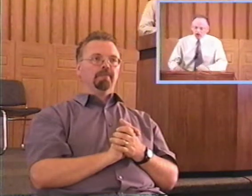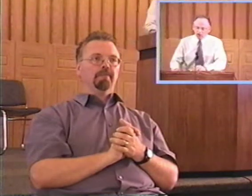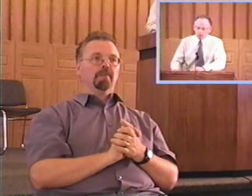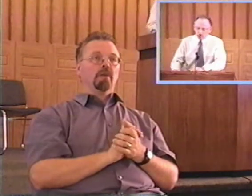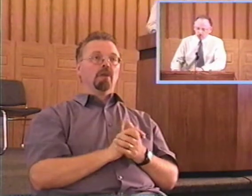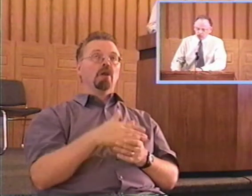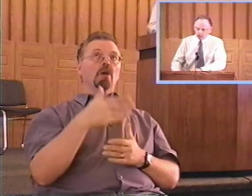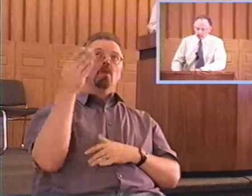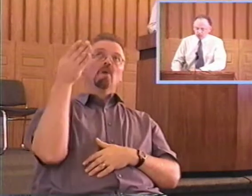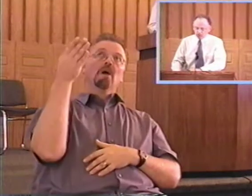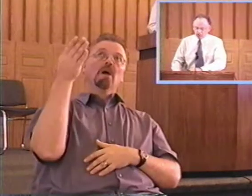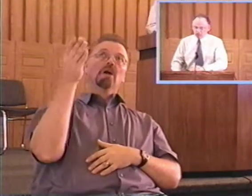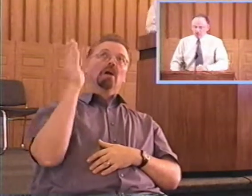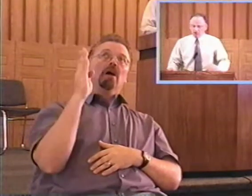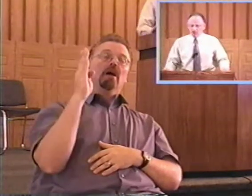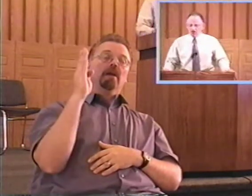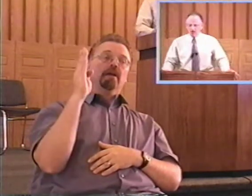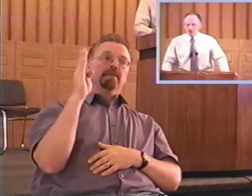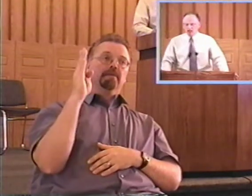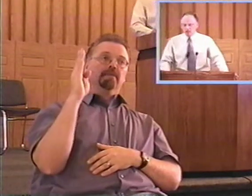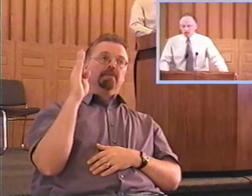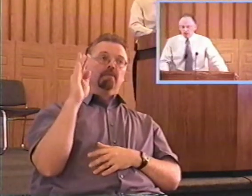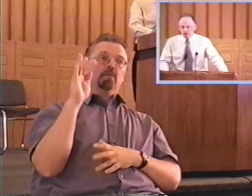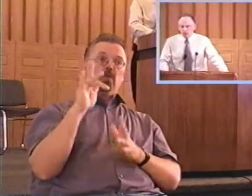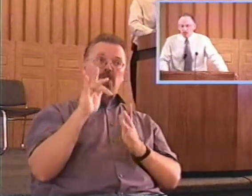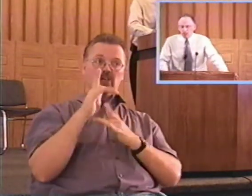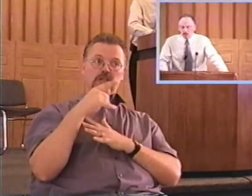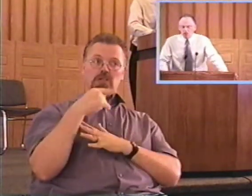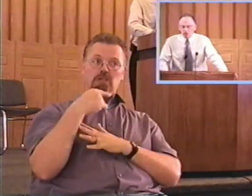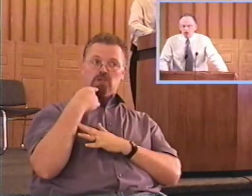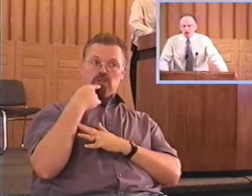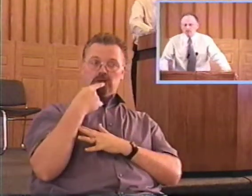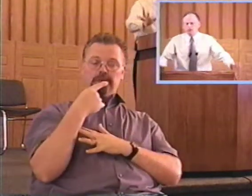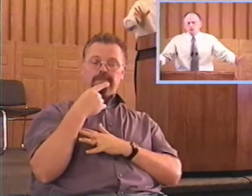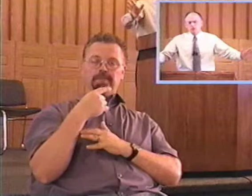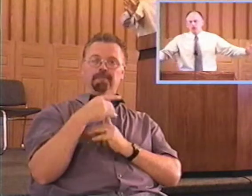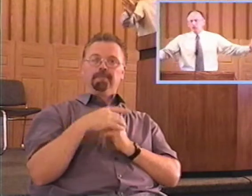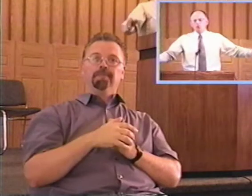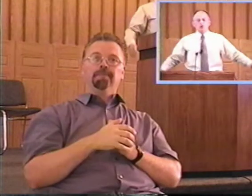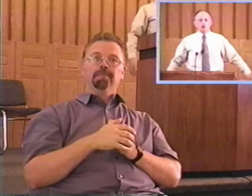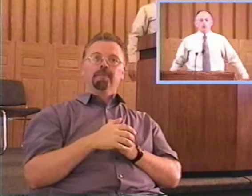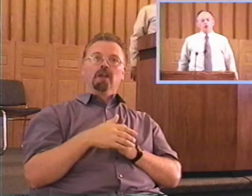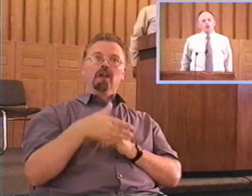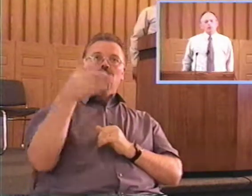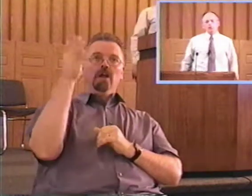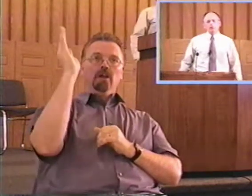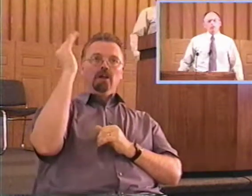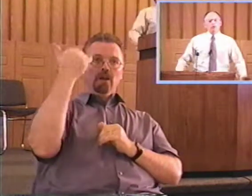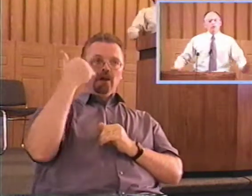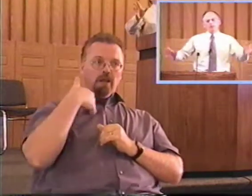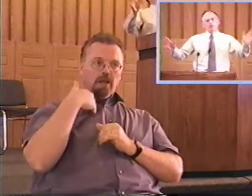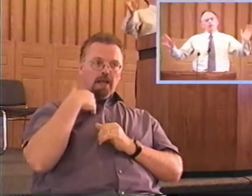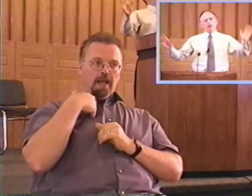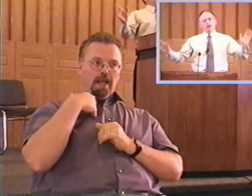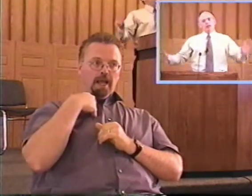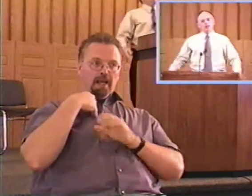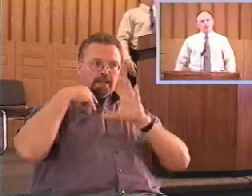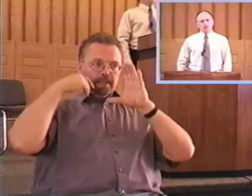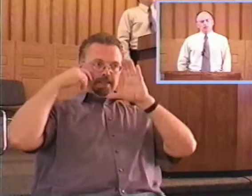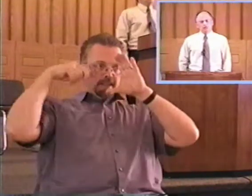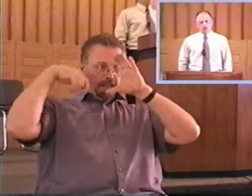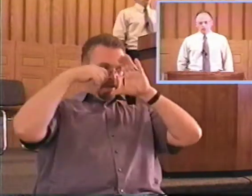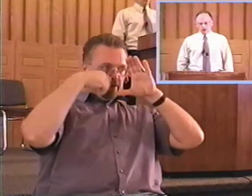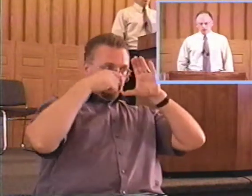Well, God, what Jesus is saying here, has a security camera in every single room wherever you will ever be.